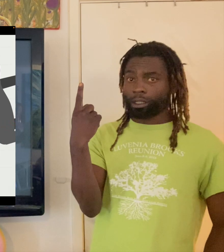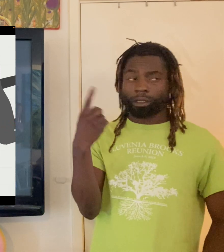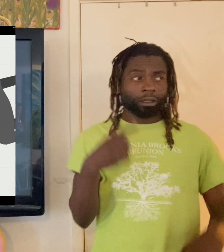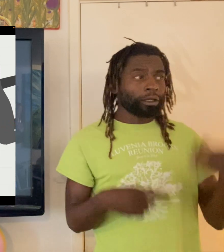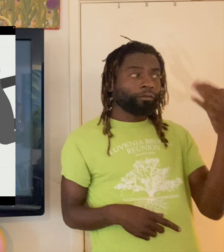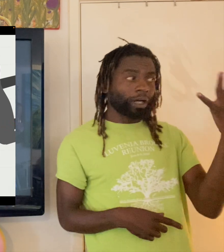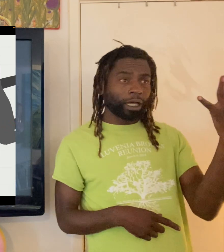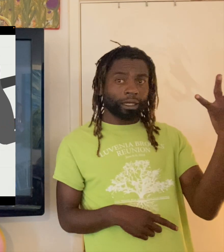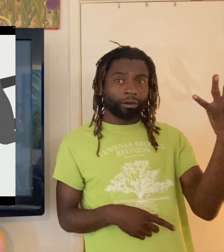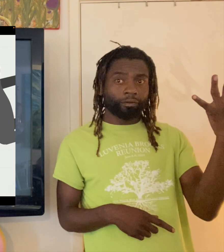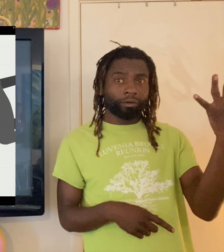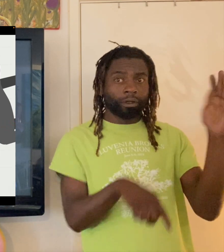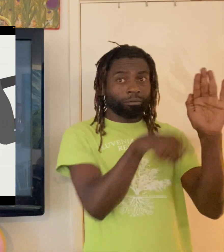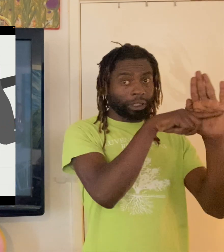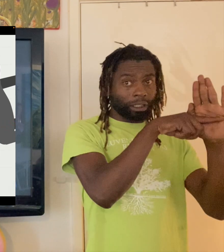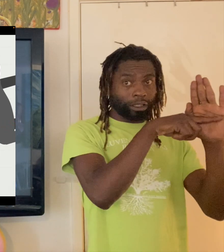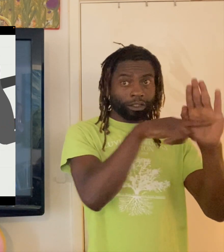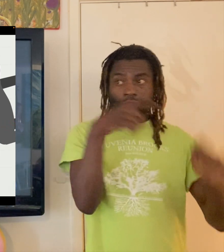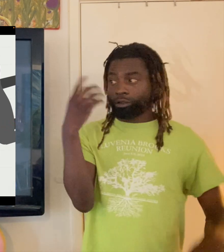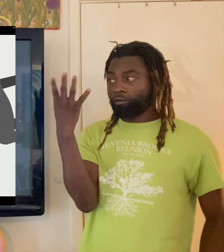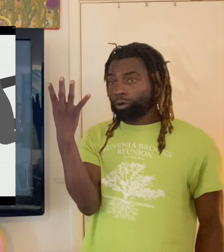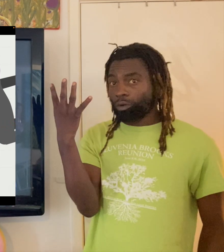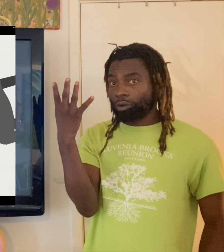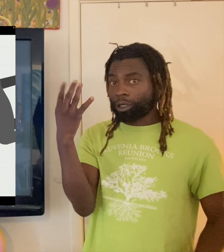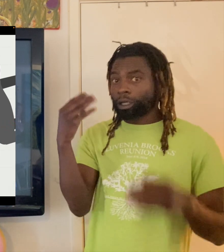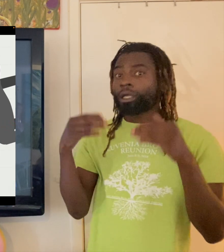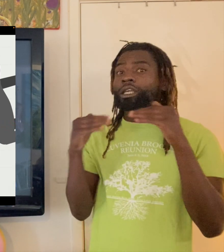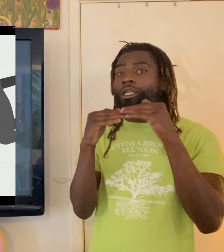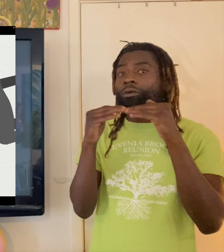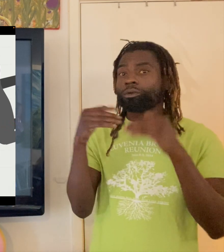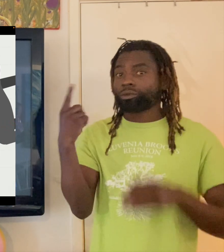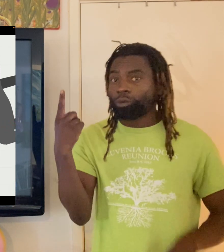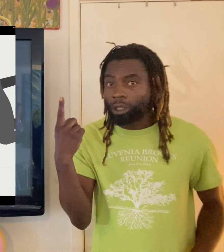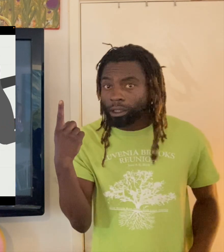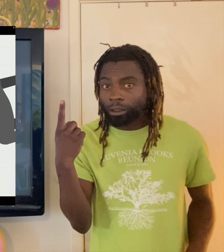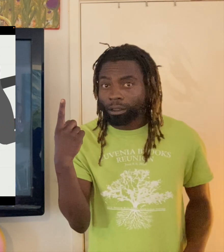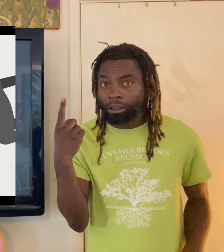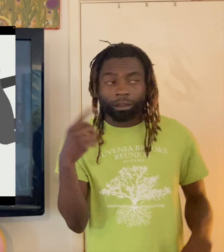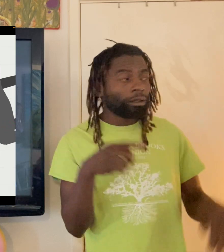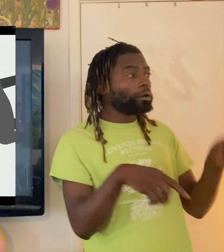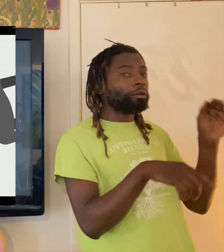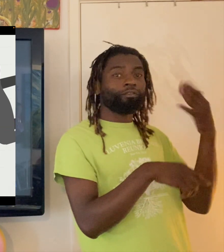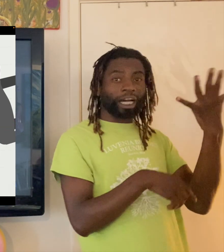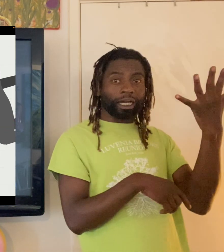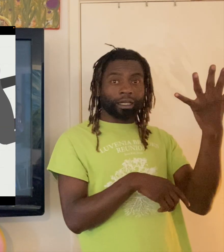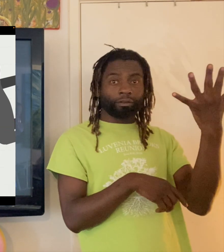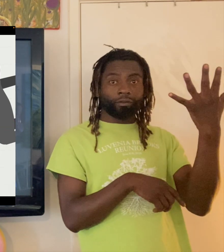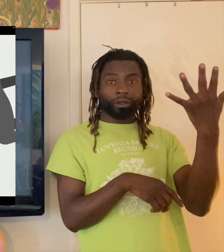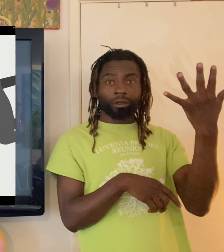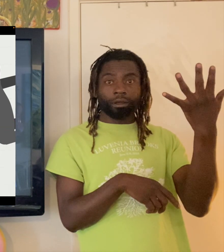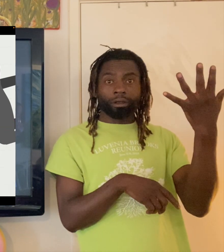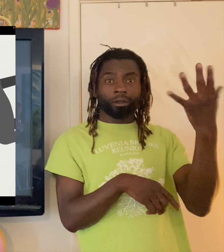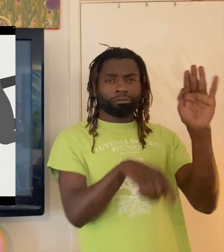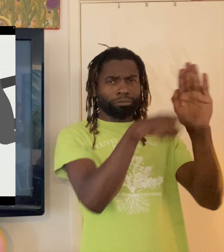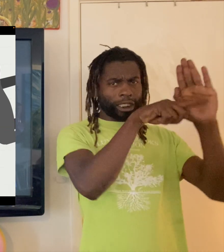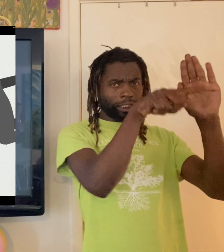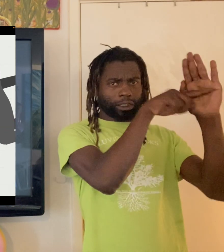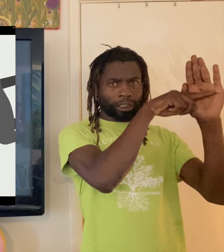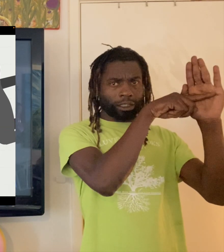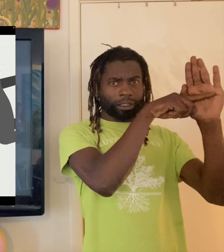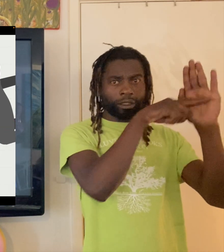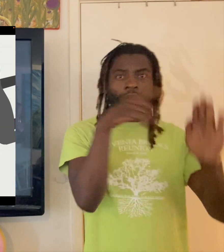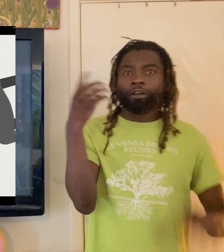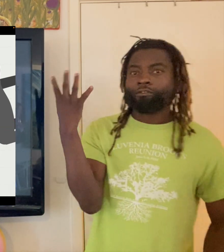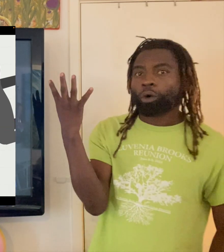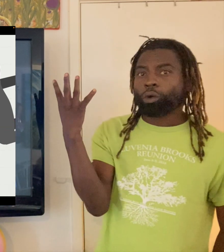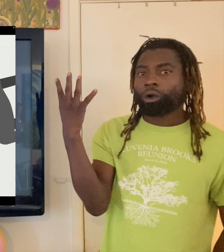donut. 5 minus 4 equals 1. 5 minus